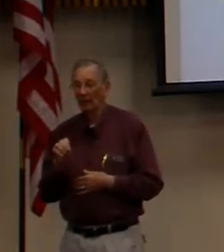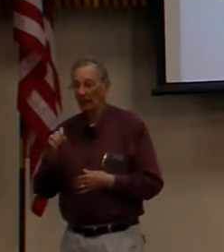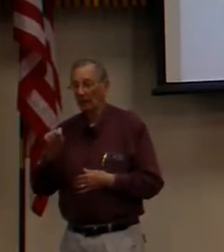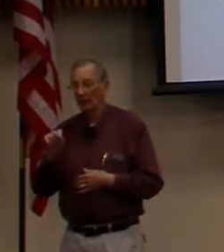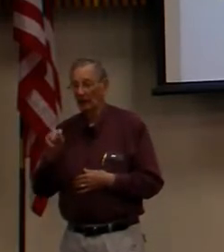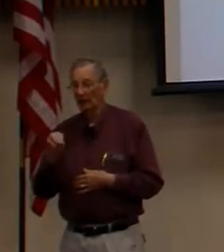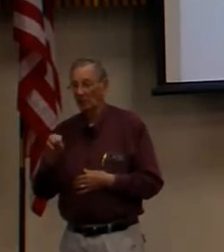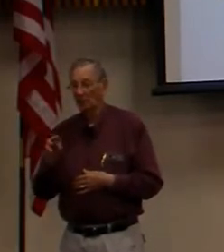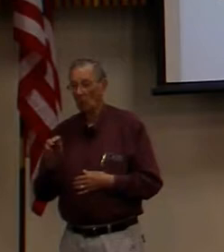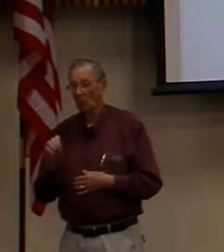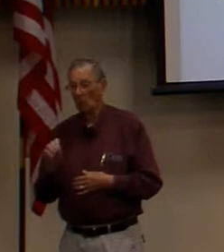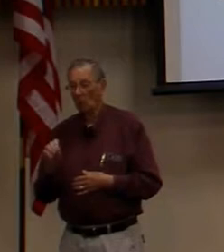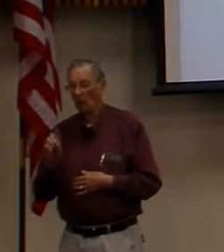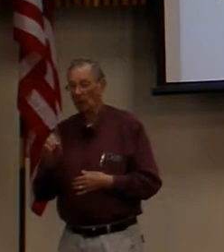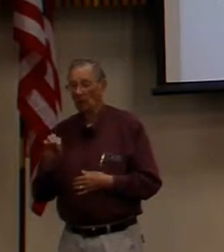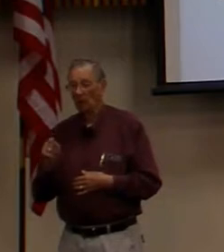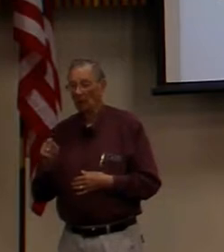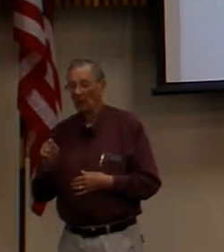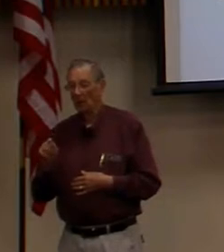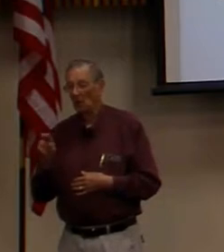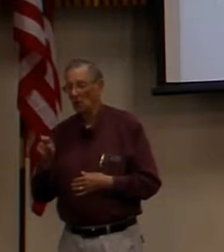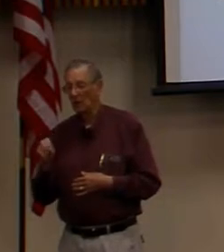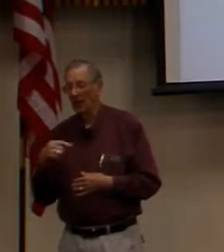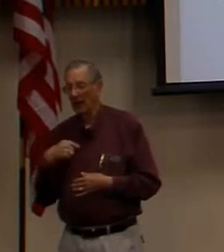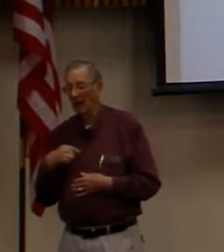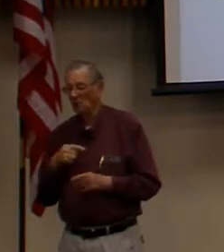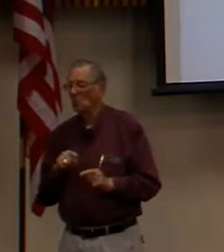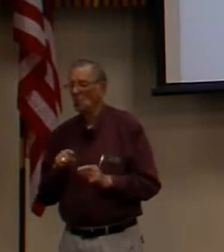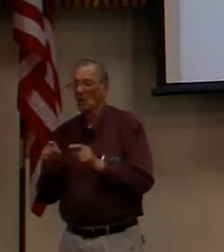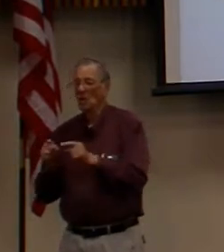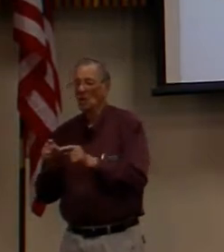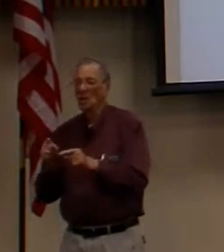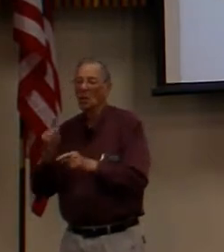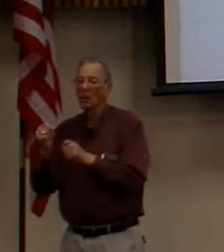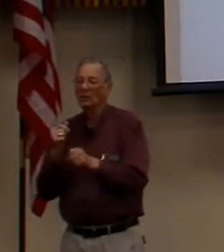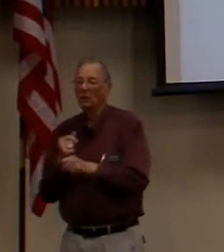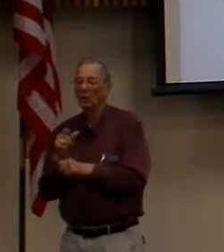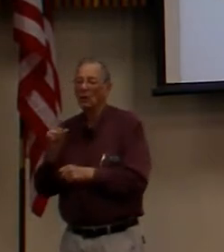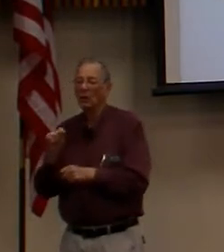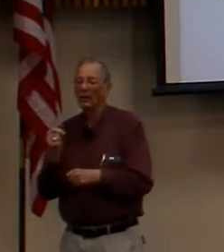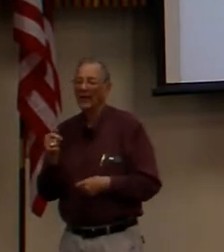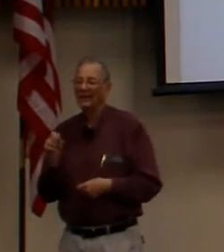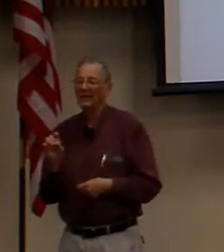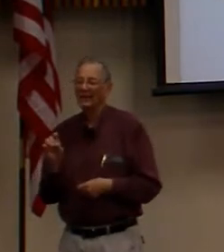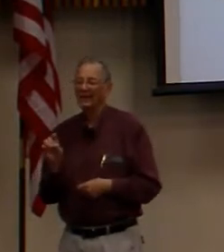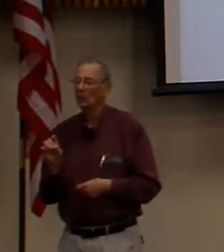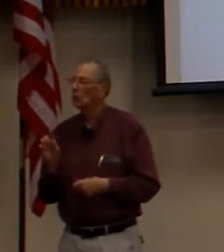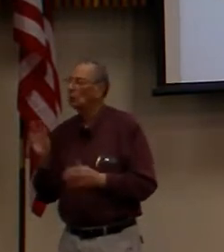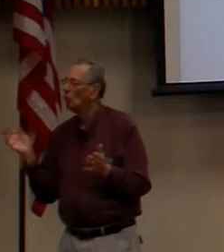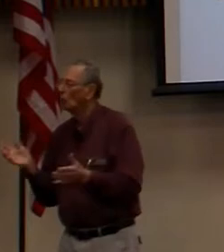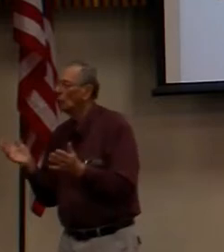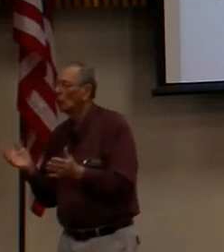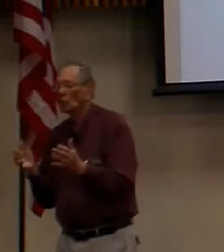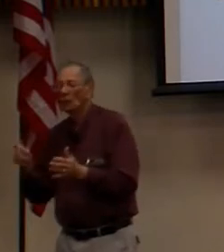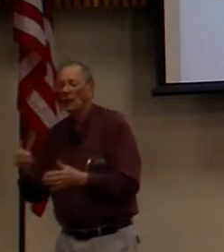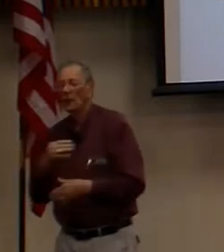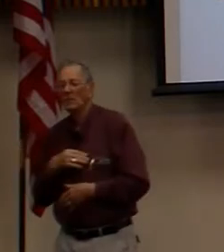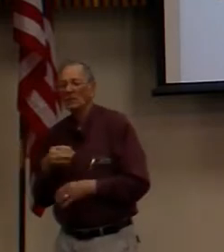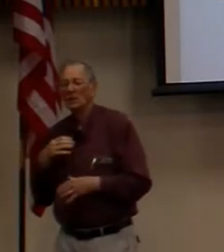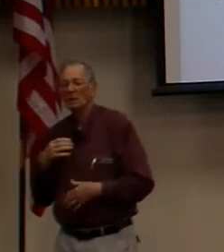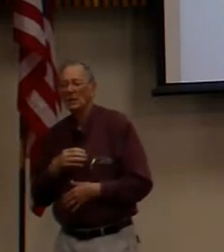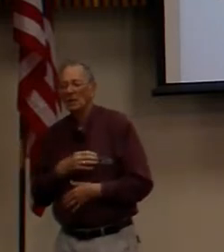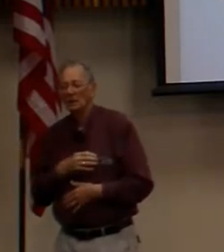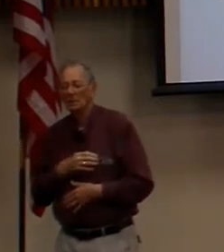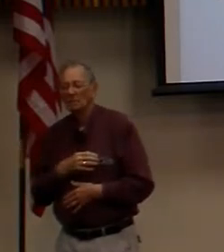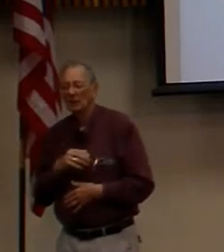Doug Reeves and I went to go visit a year ago in 2018 and talked with them, met with their missions committee, and